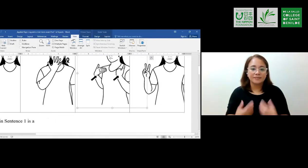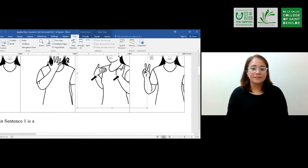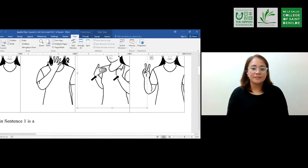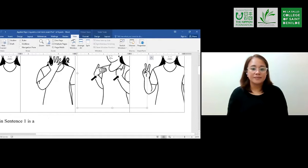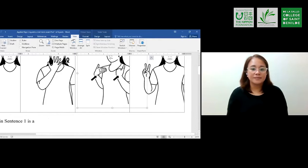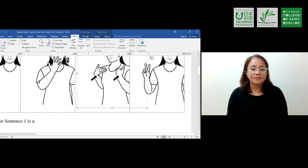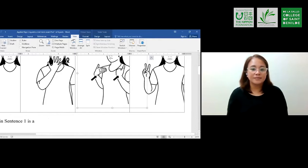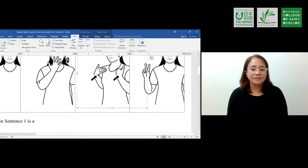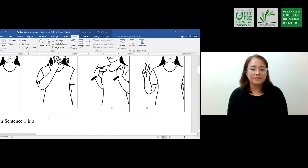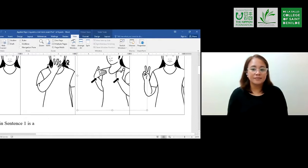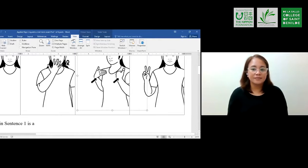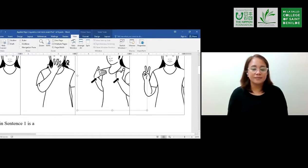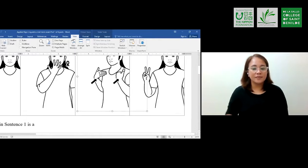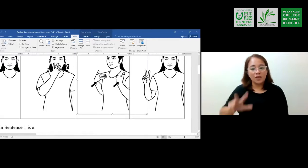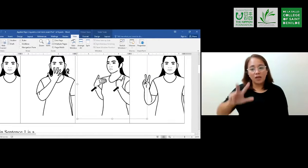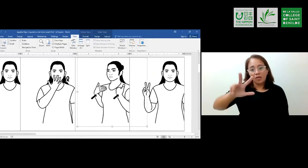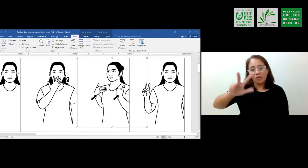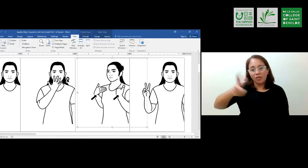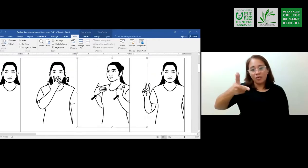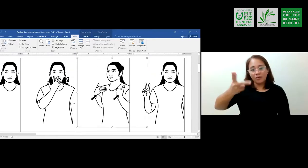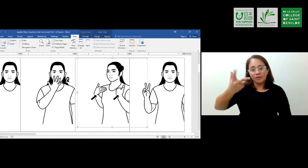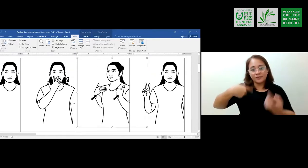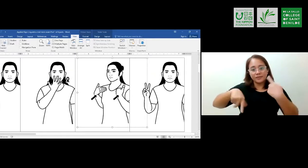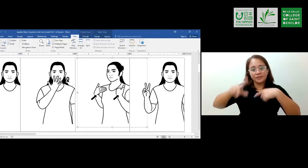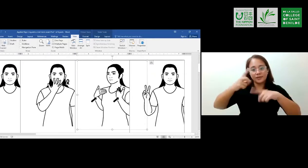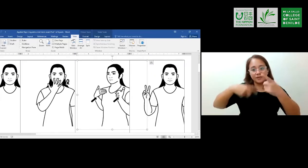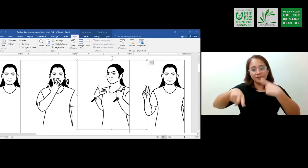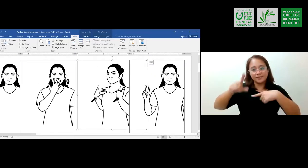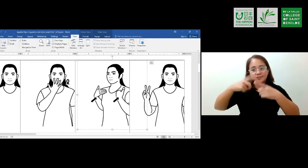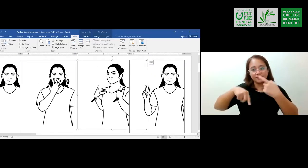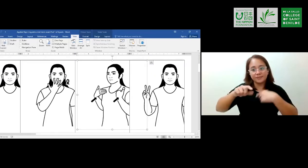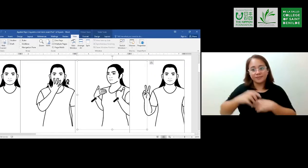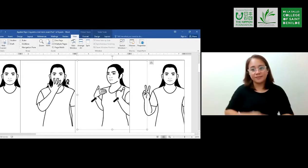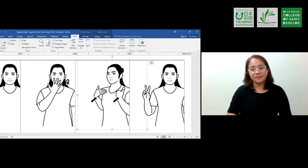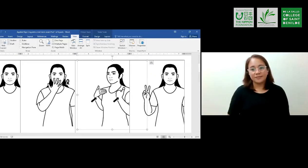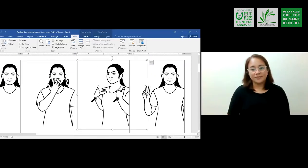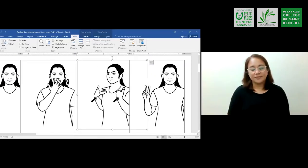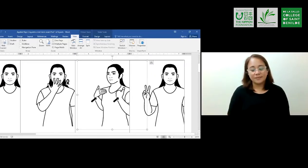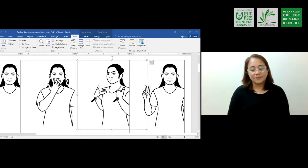Okay, the third sign, this one, have.